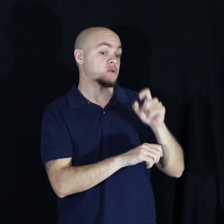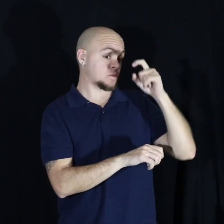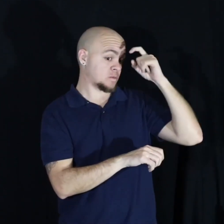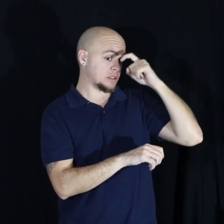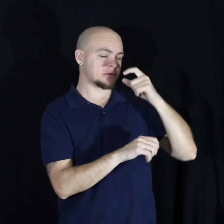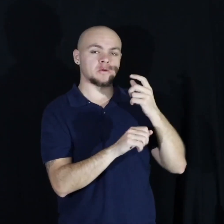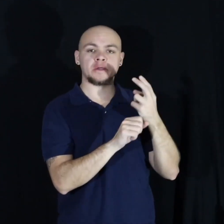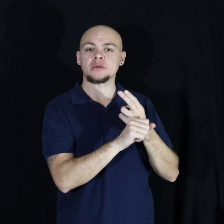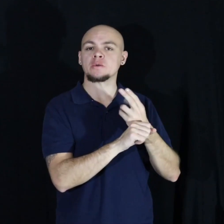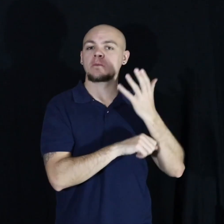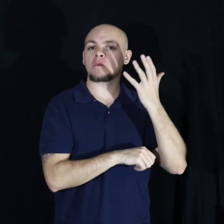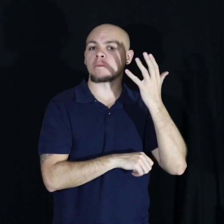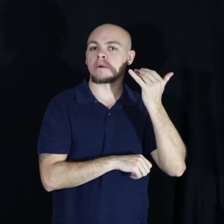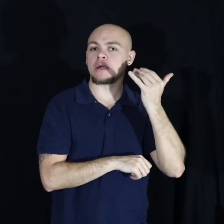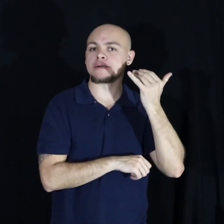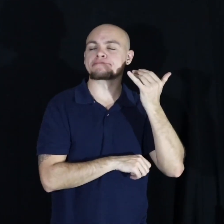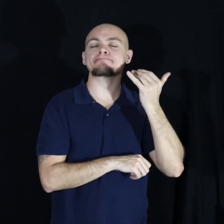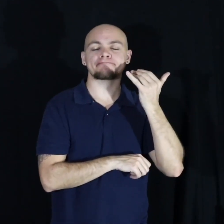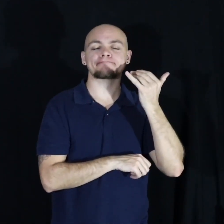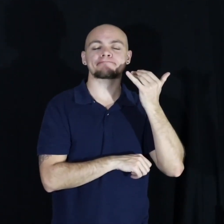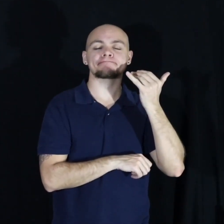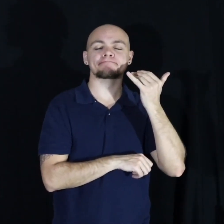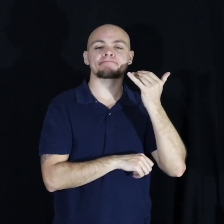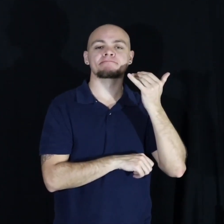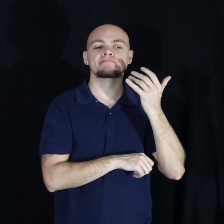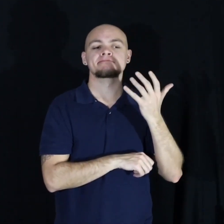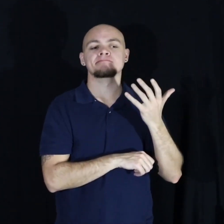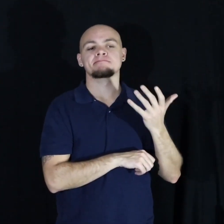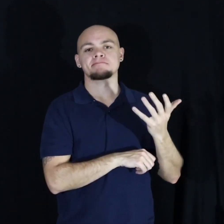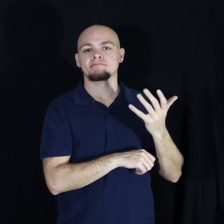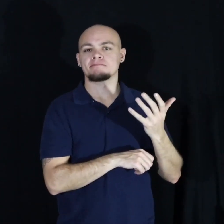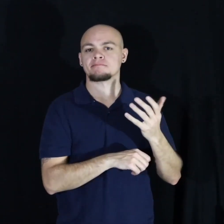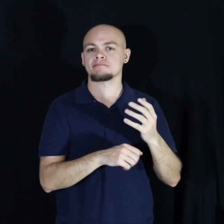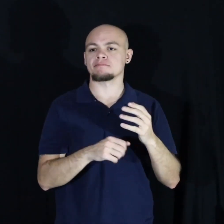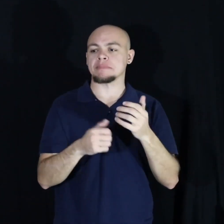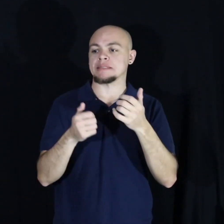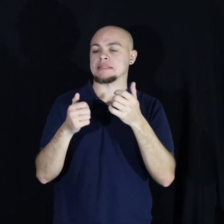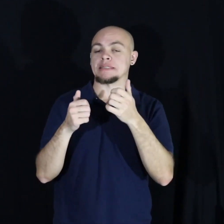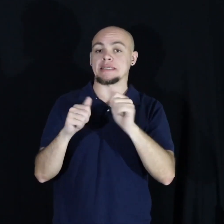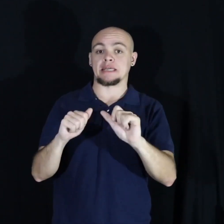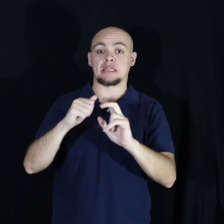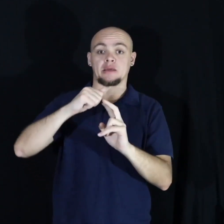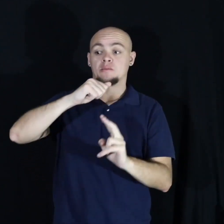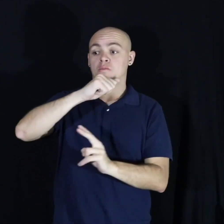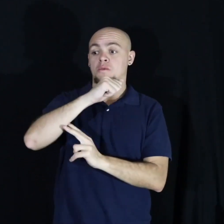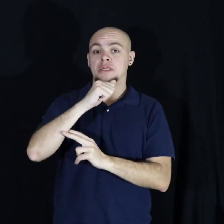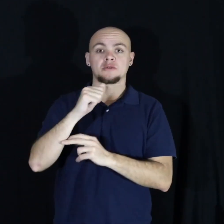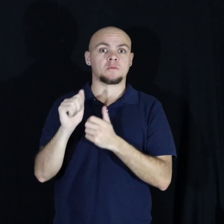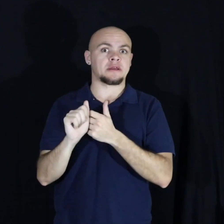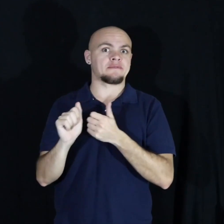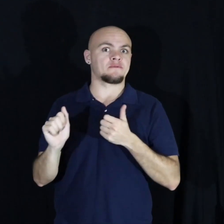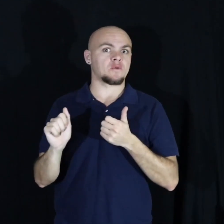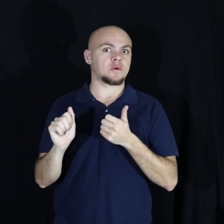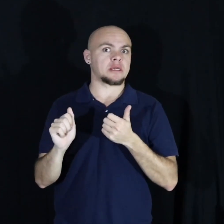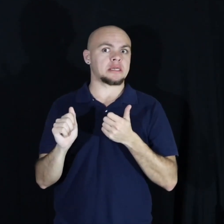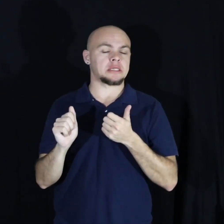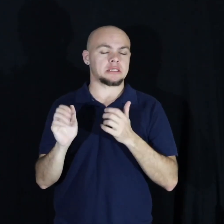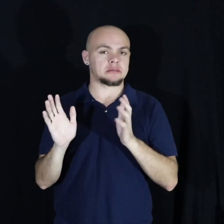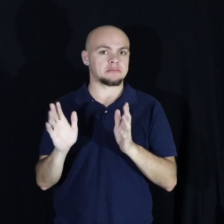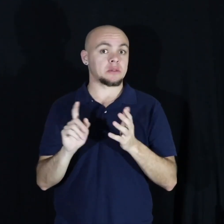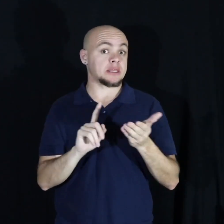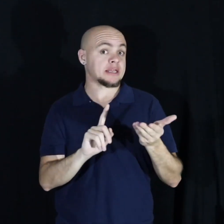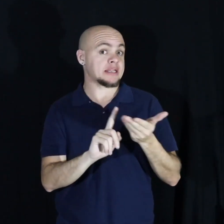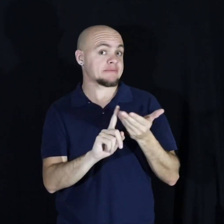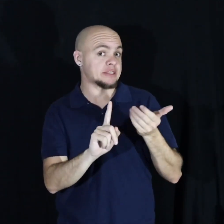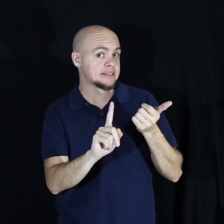because we are able to avoid burning any bridge at all costs. See, we convince